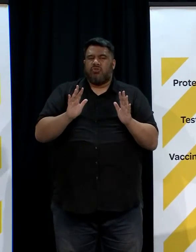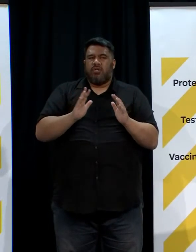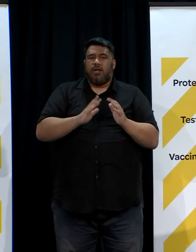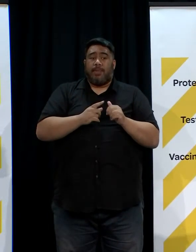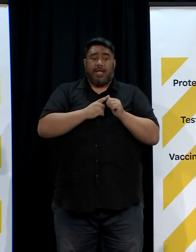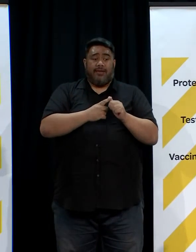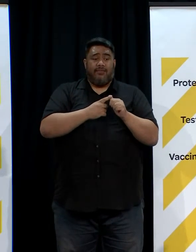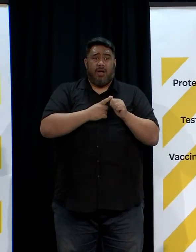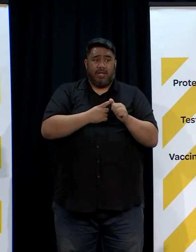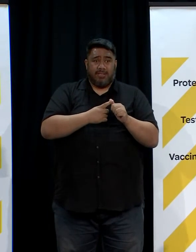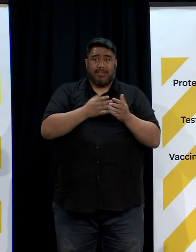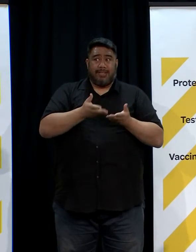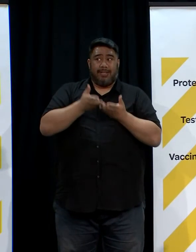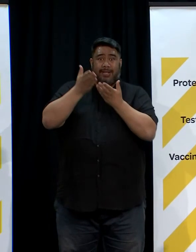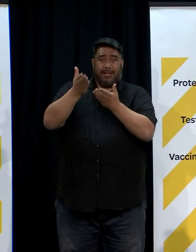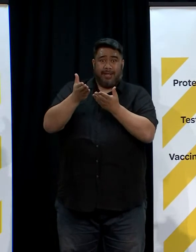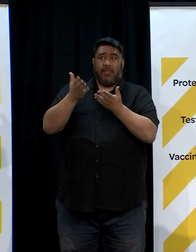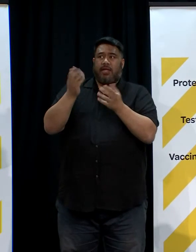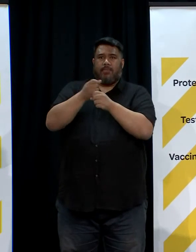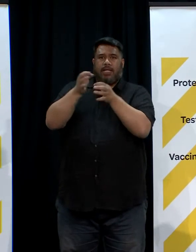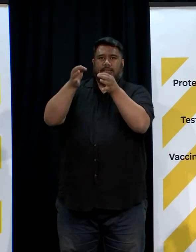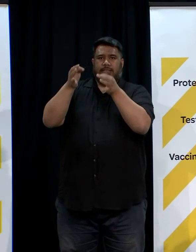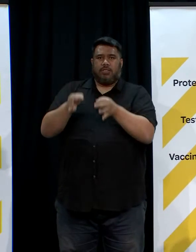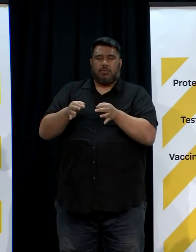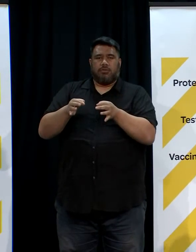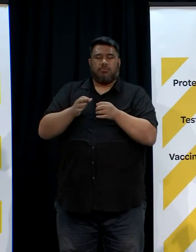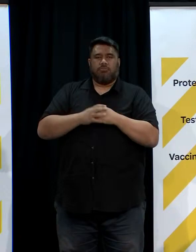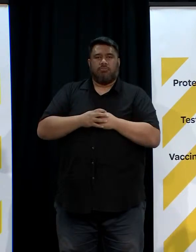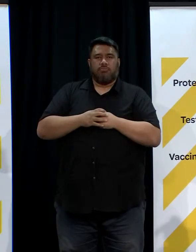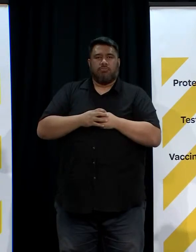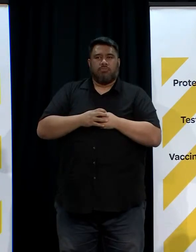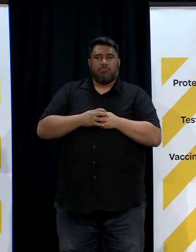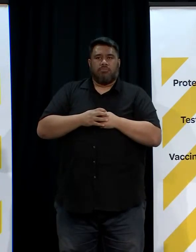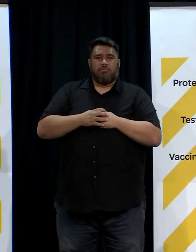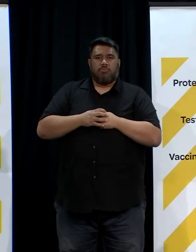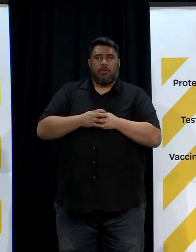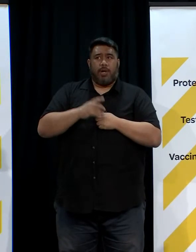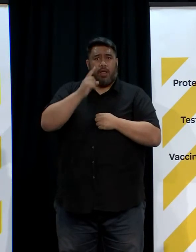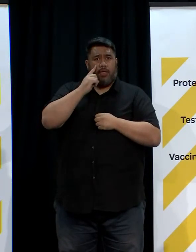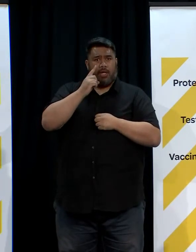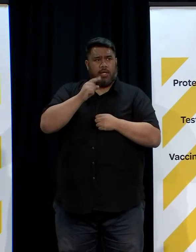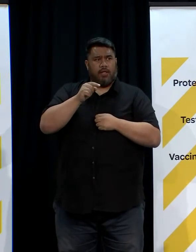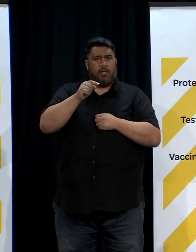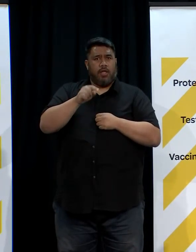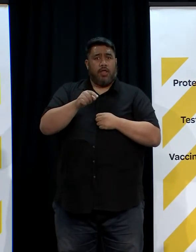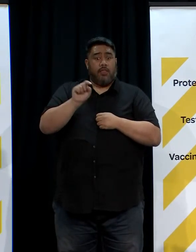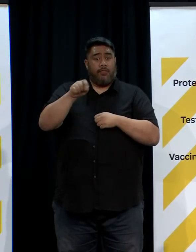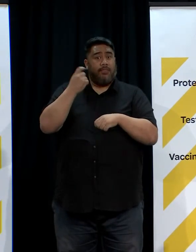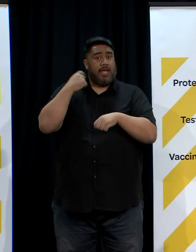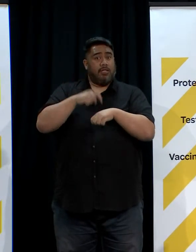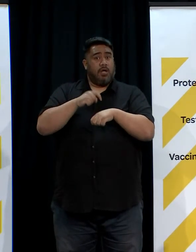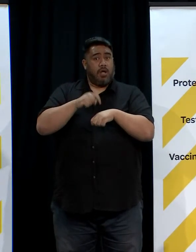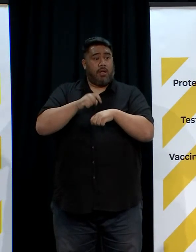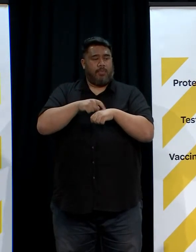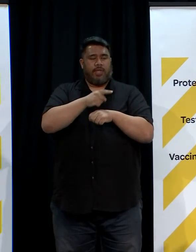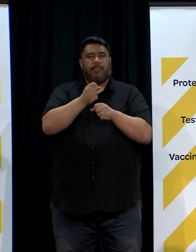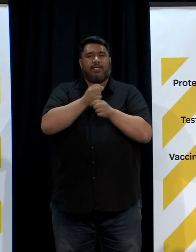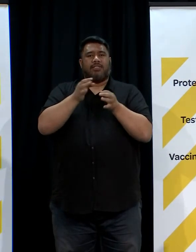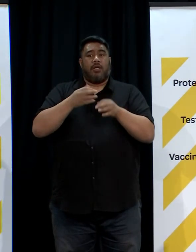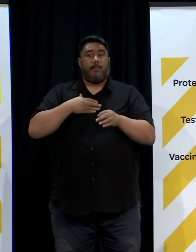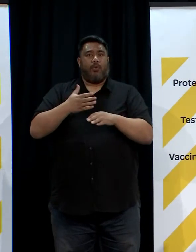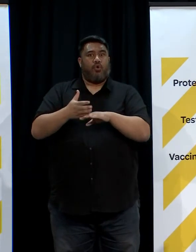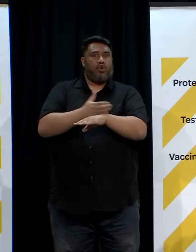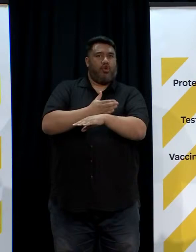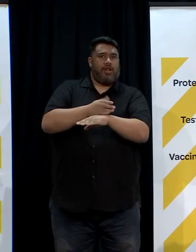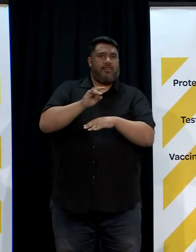gone up, and the decision's been made in accordance with that timetable. In fact, probably slightly sooner than the original timetable that was laid out. And it may well be that, and I